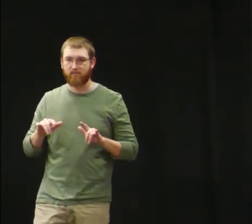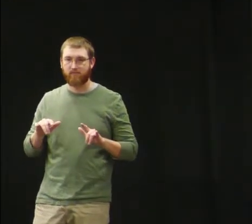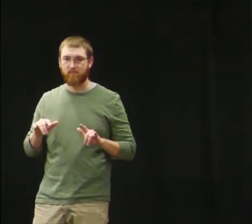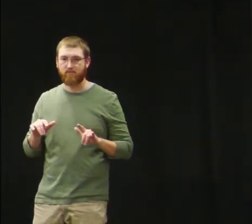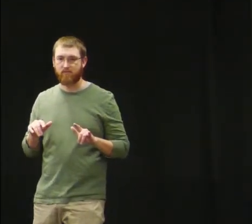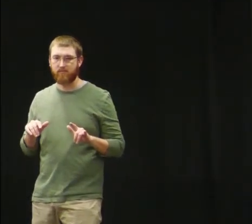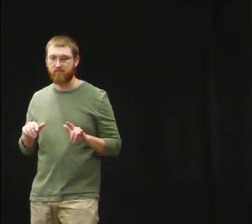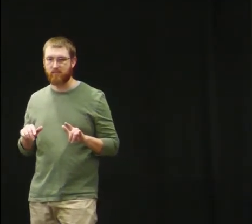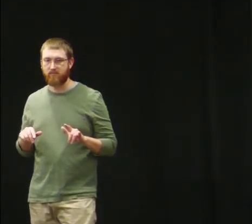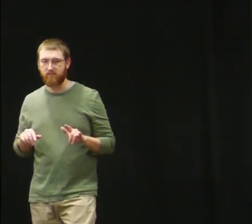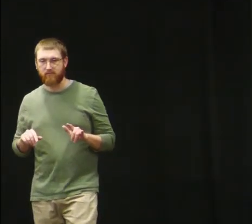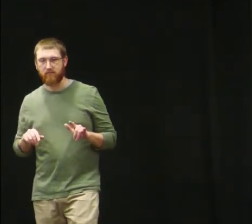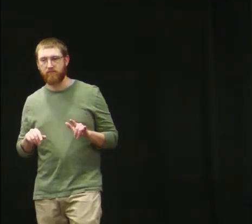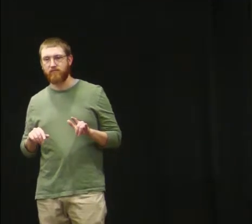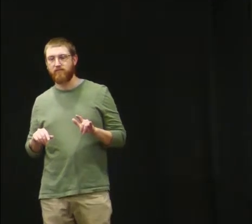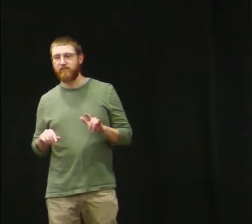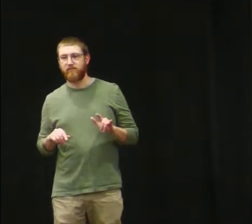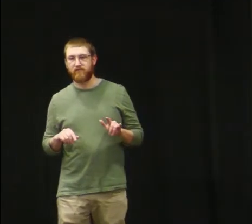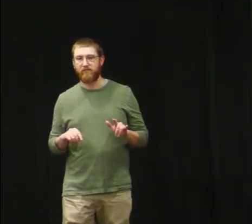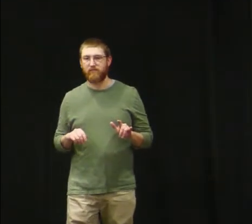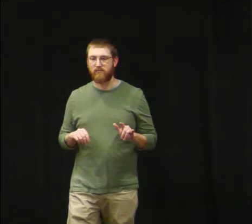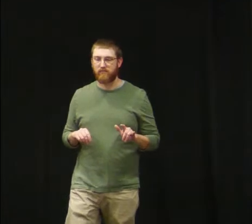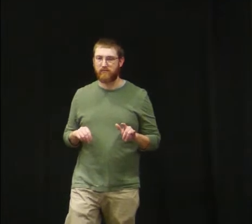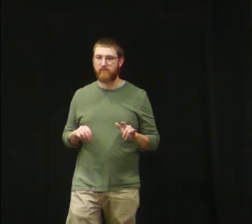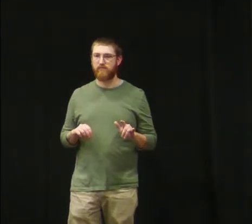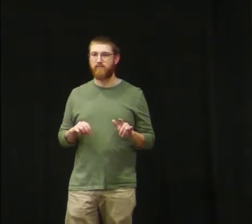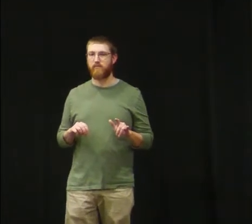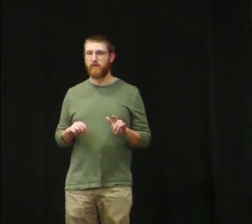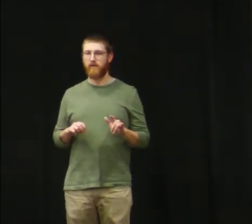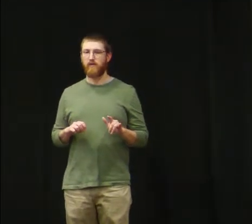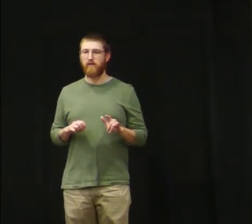2, and it says reflections. Think about your own